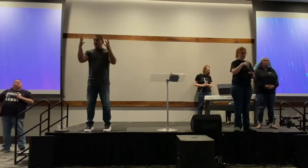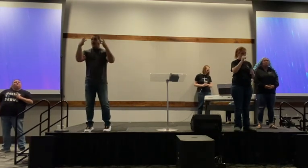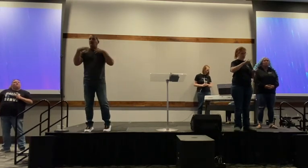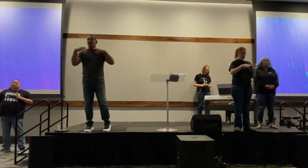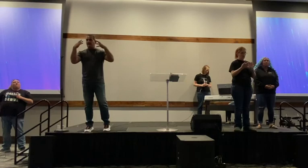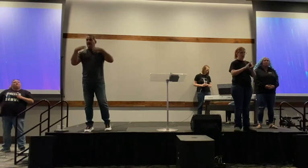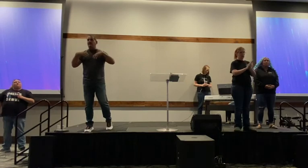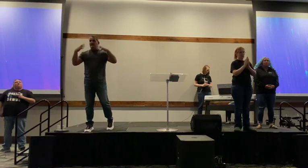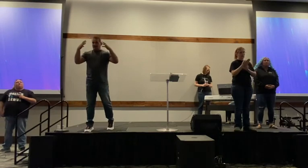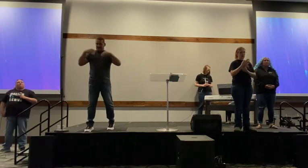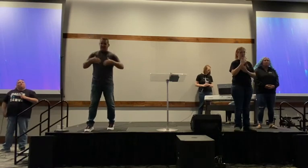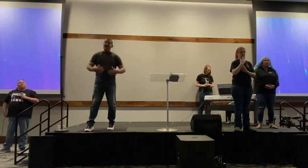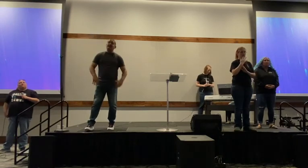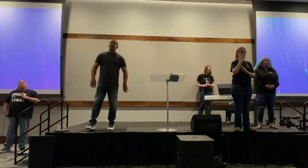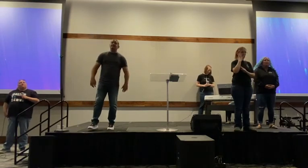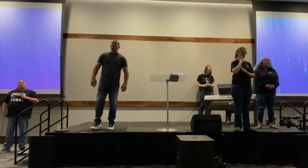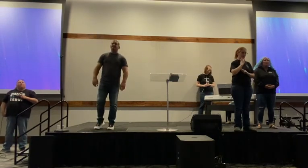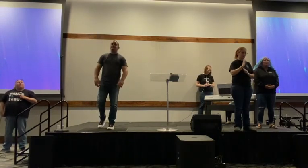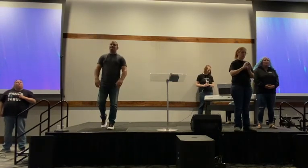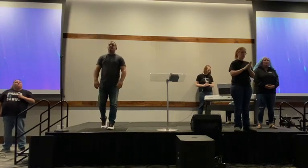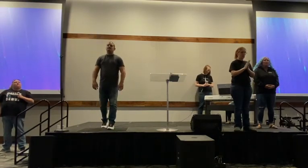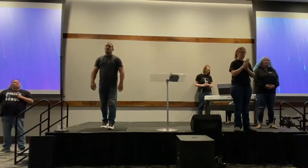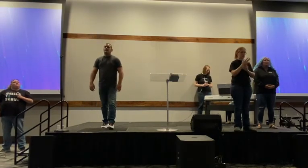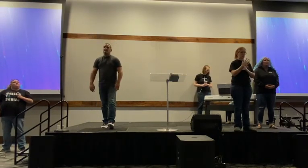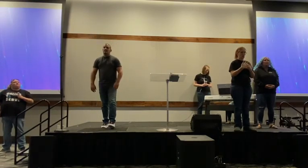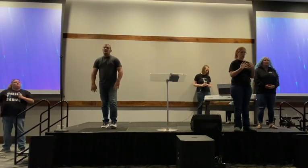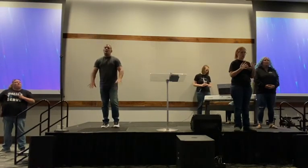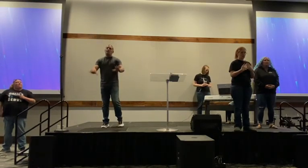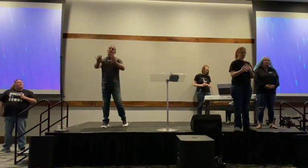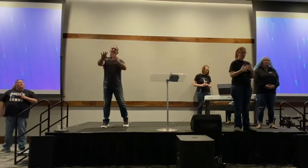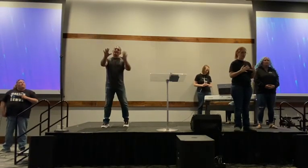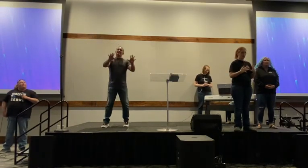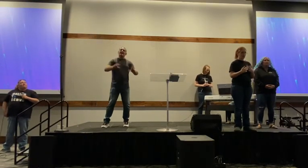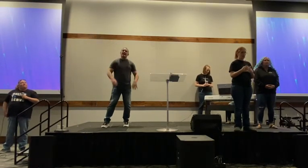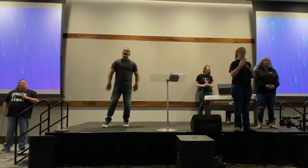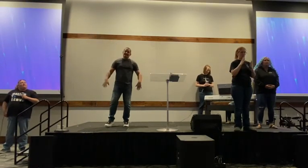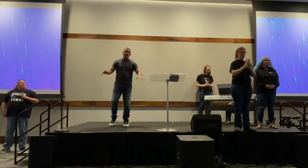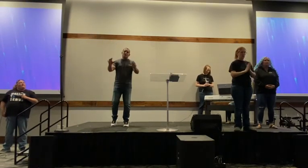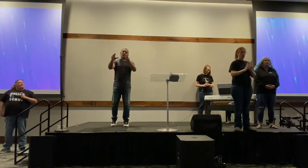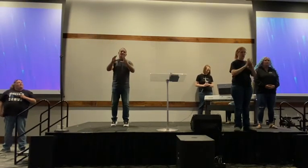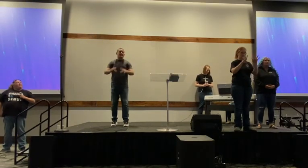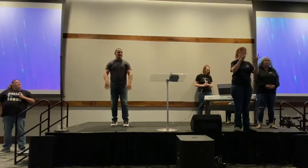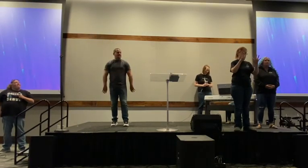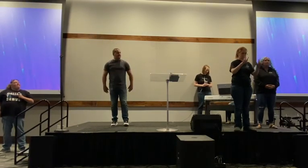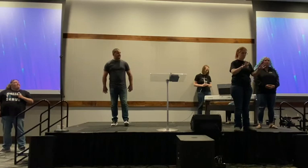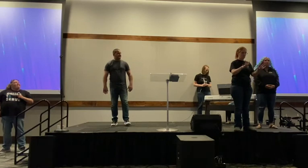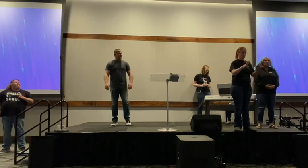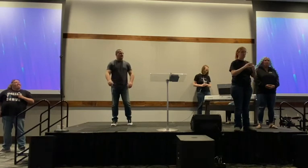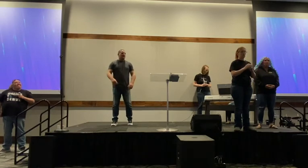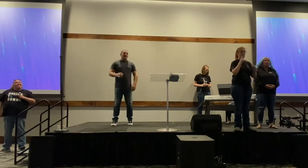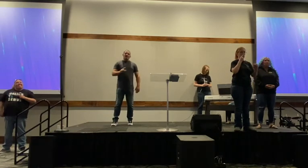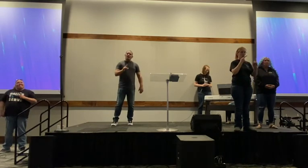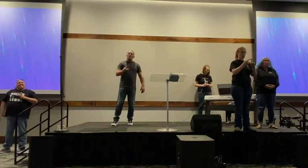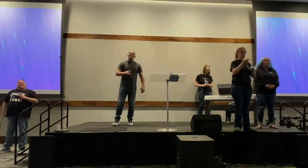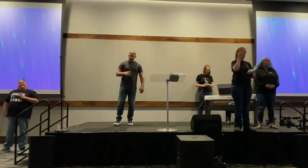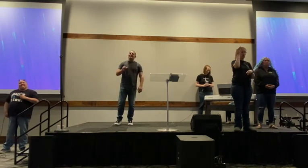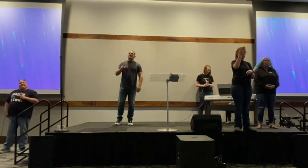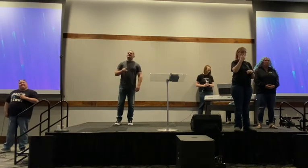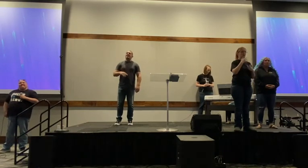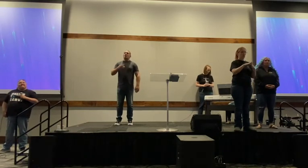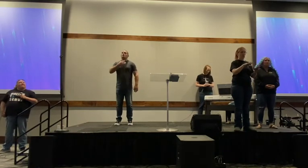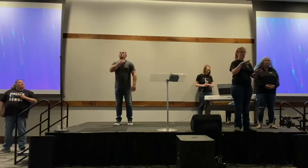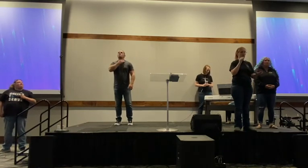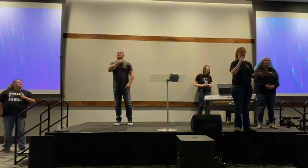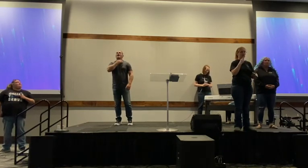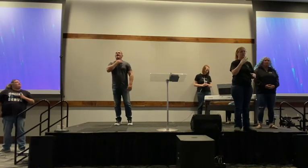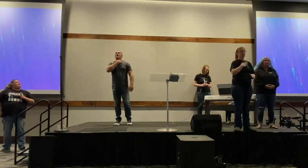mean, the color of him is fading. We're praying and laying hands and anointing him. And before we left, he